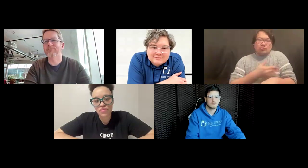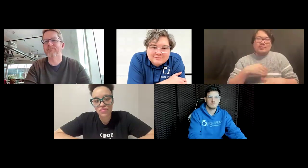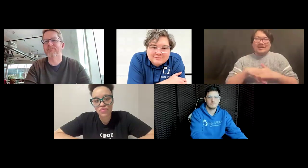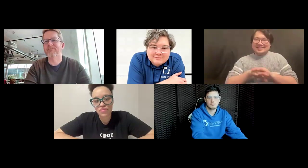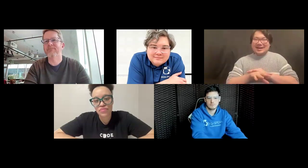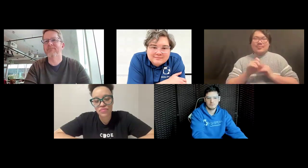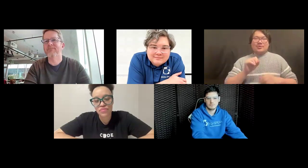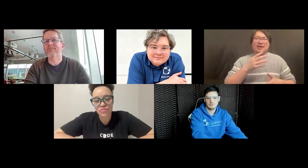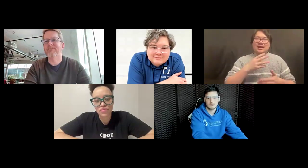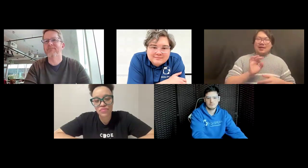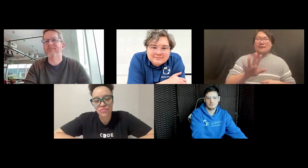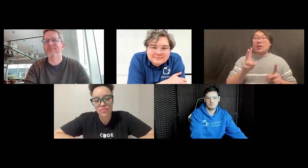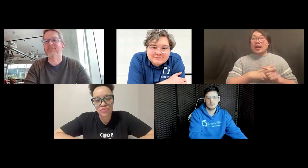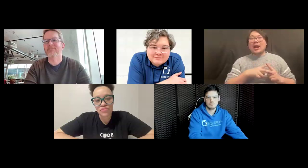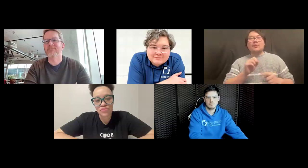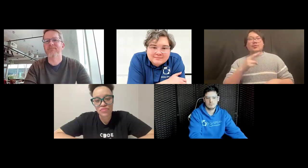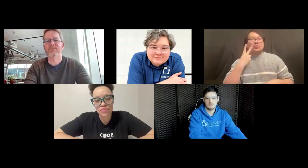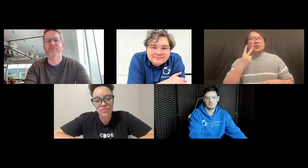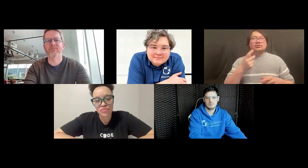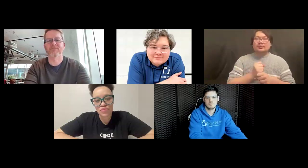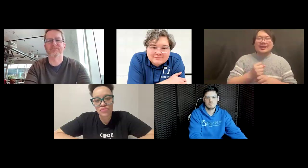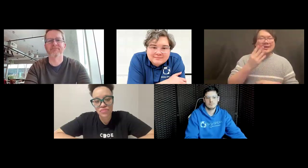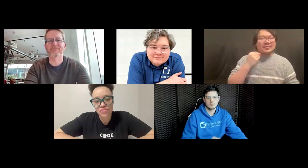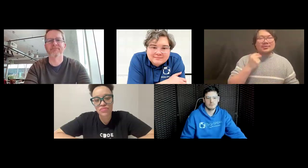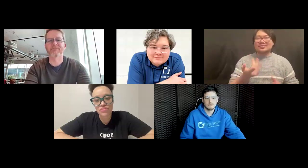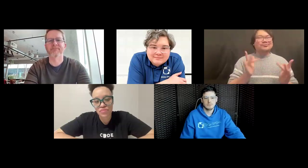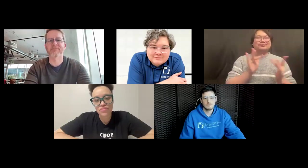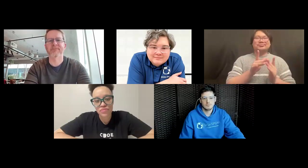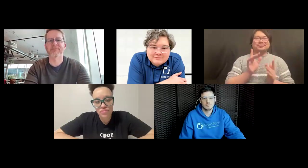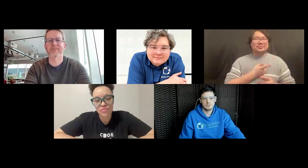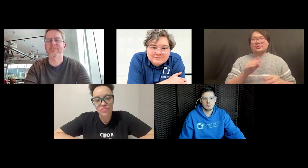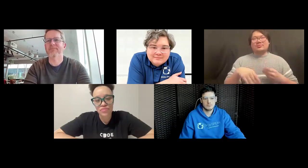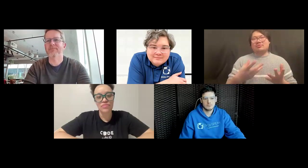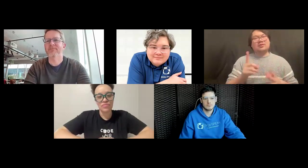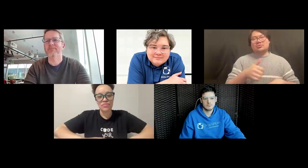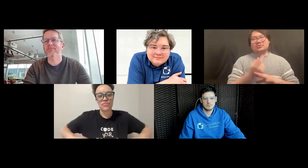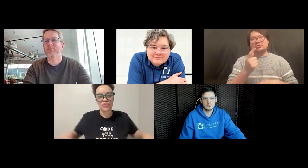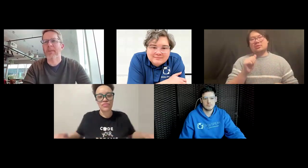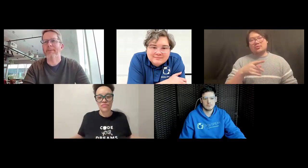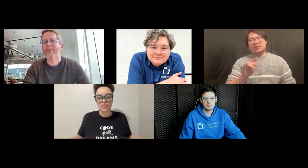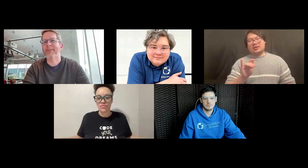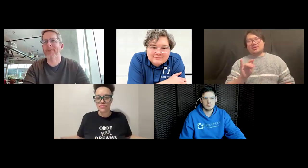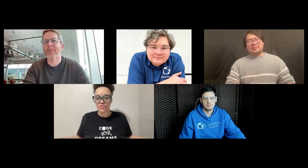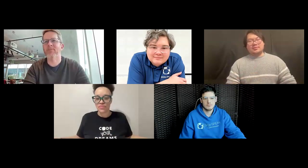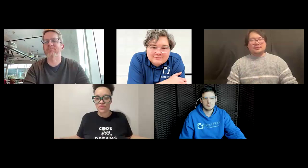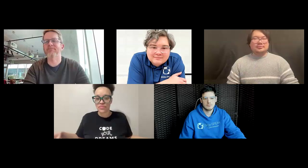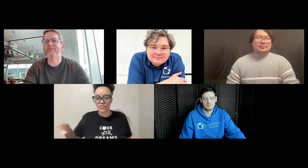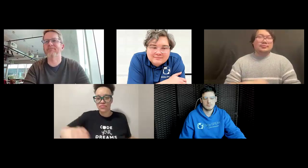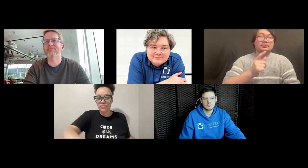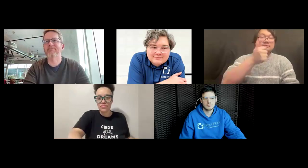if you'll see us again to continue to improve our accessibility on those three components that we mentioned earlier during this, and